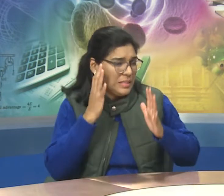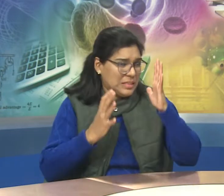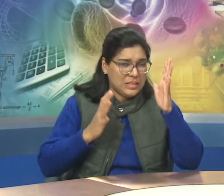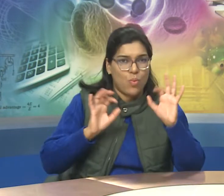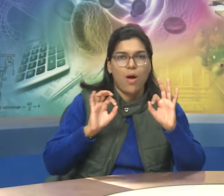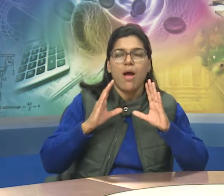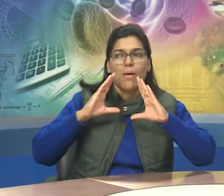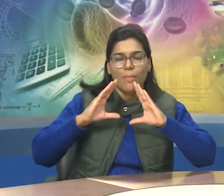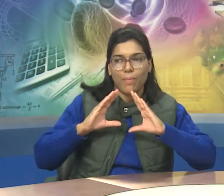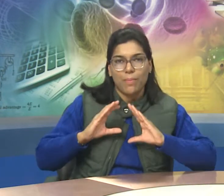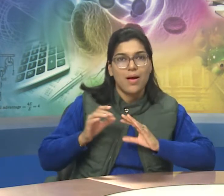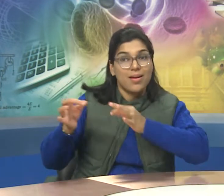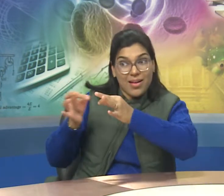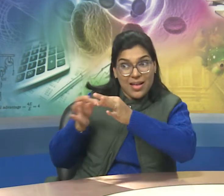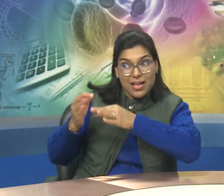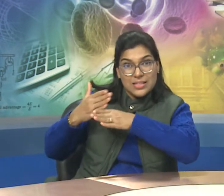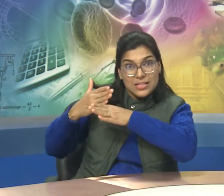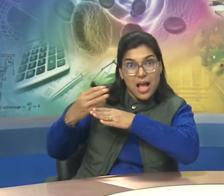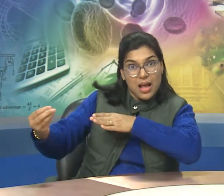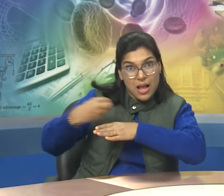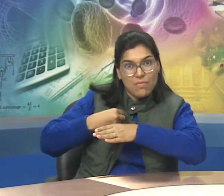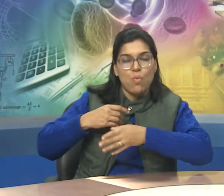without results and feel